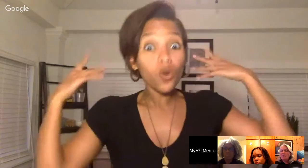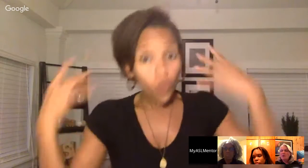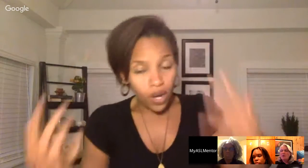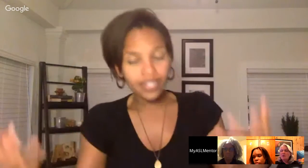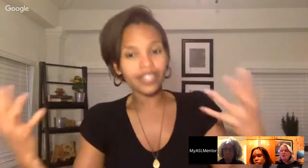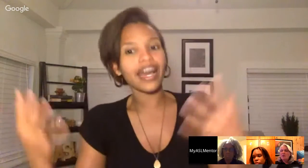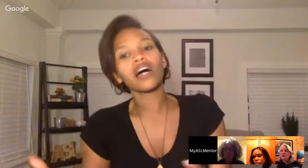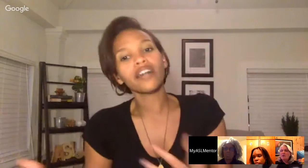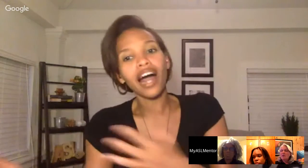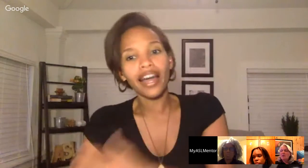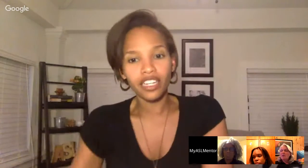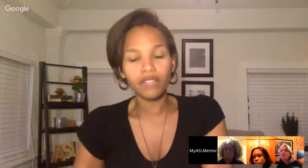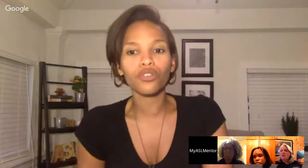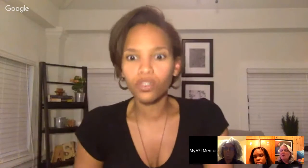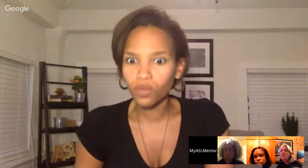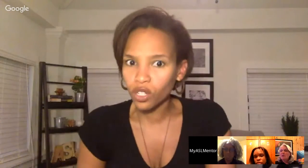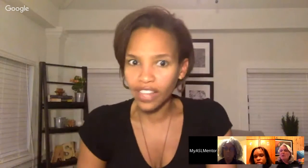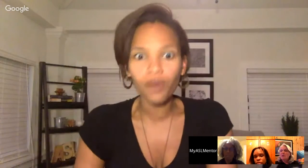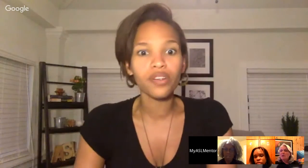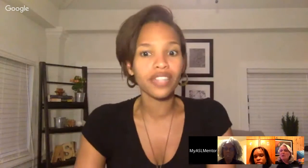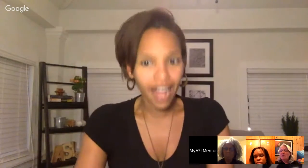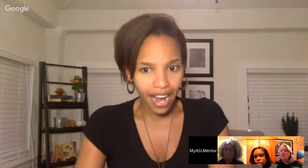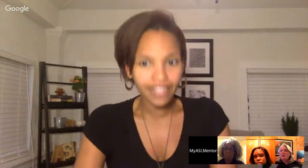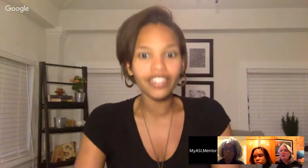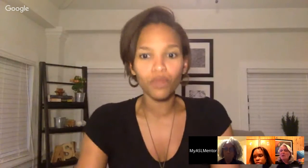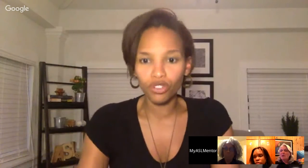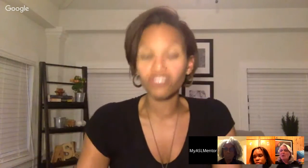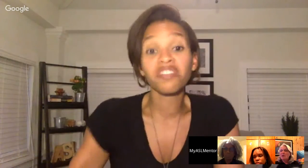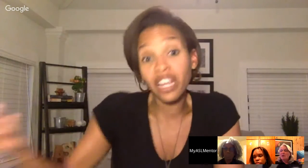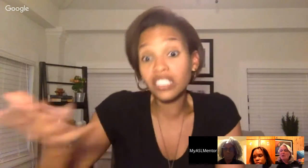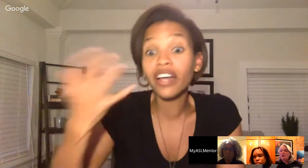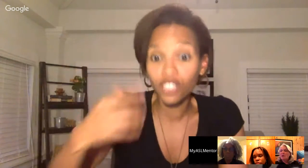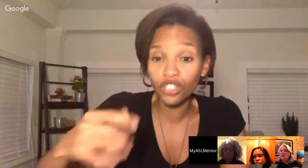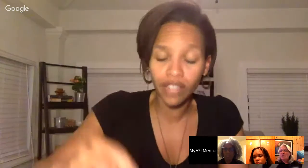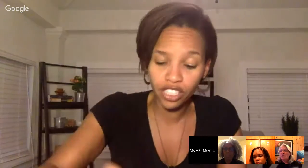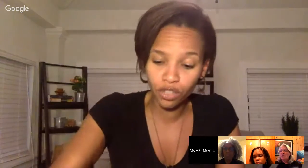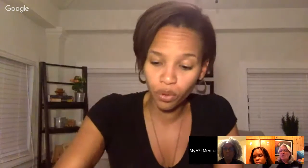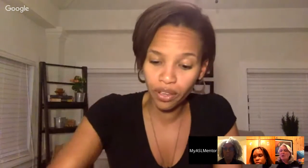wow, was it highly emotional? Oh, that was a highly emotional thing. That's a good point.